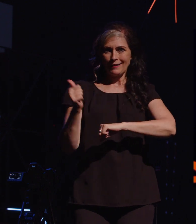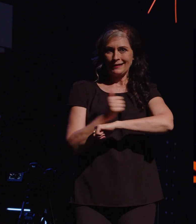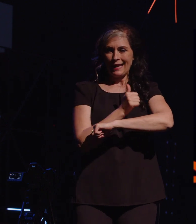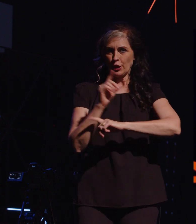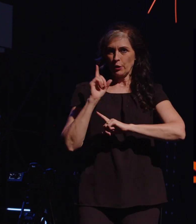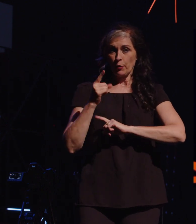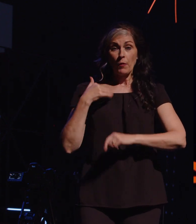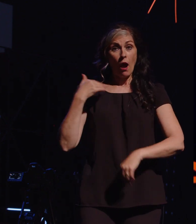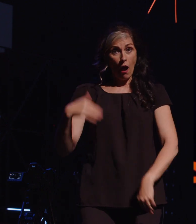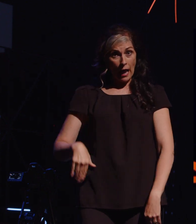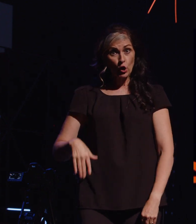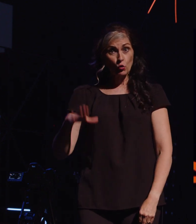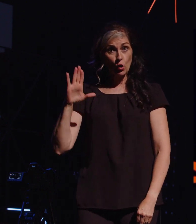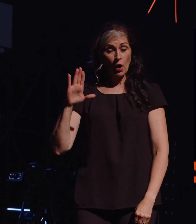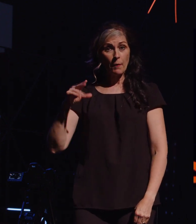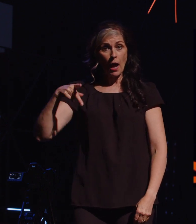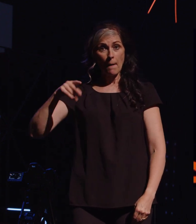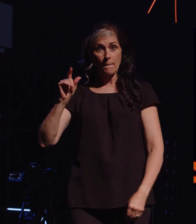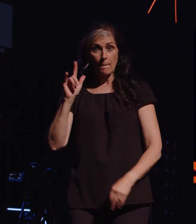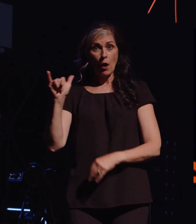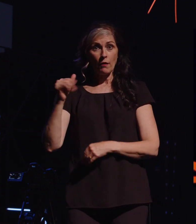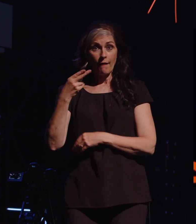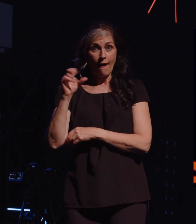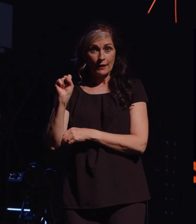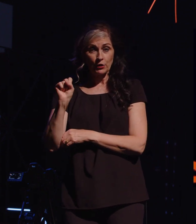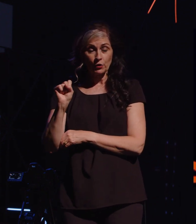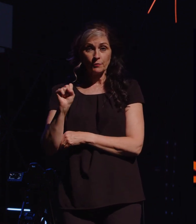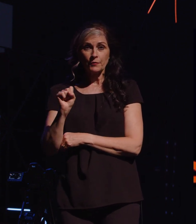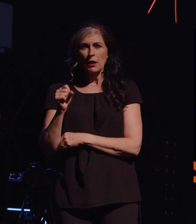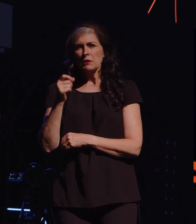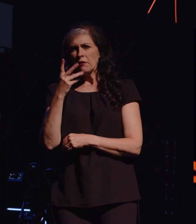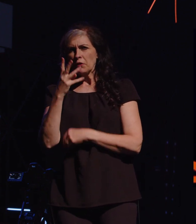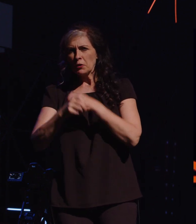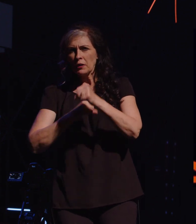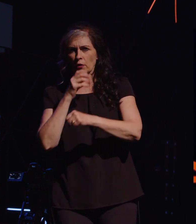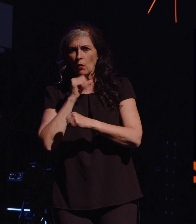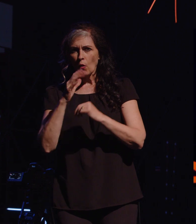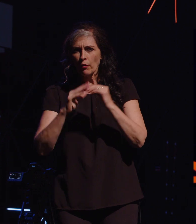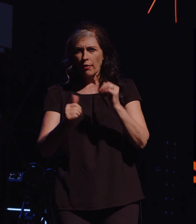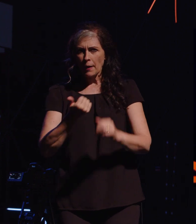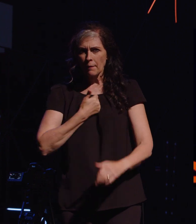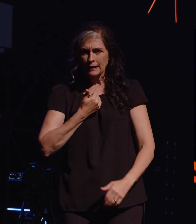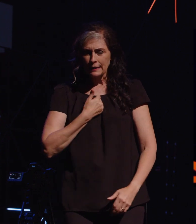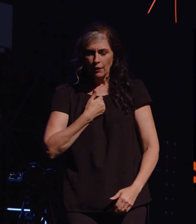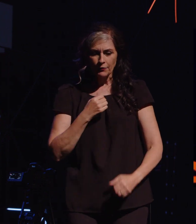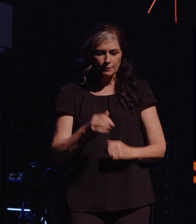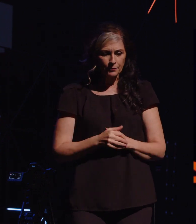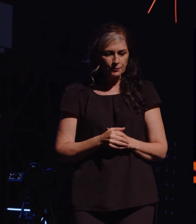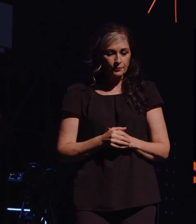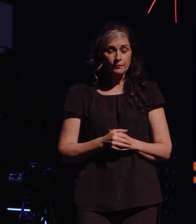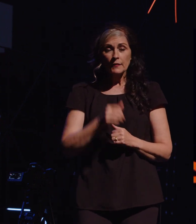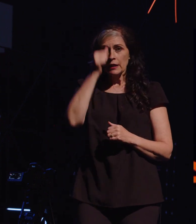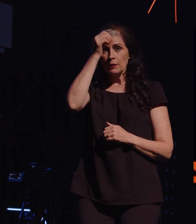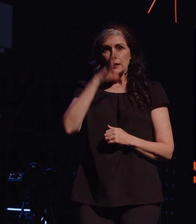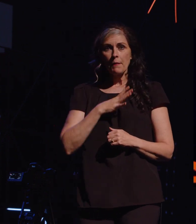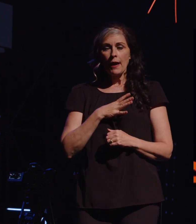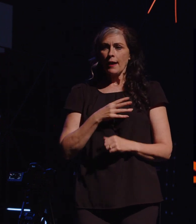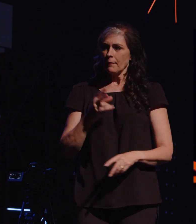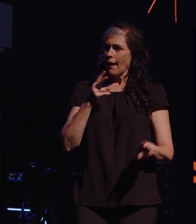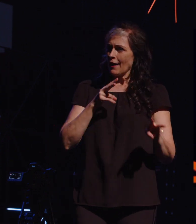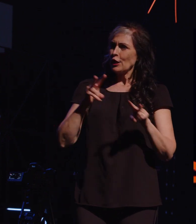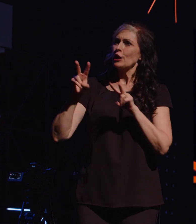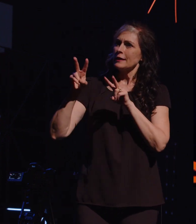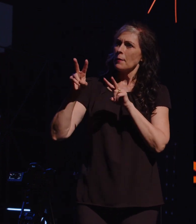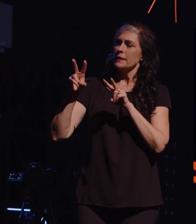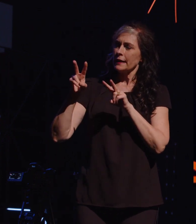grew up with Kellen Hirodo at Pauley High School. He was a couple years older than me, but he was a guy that I looked up